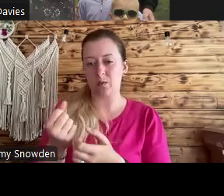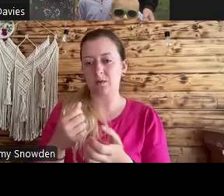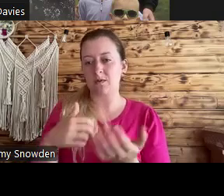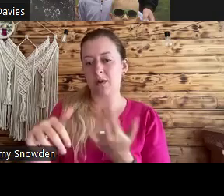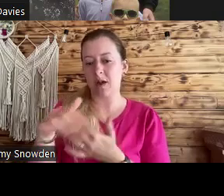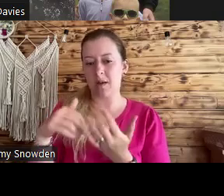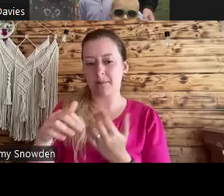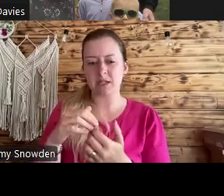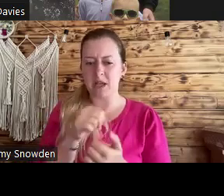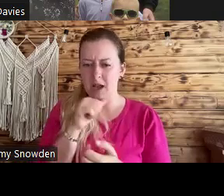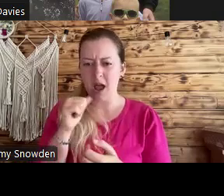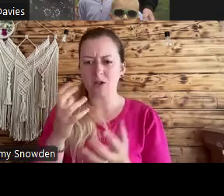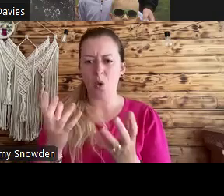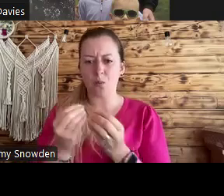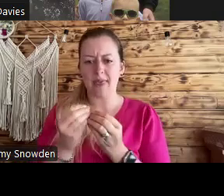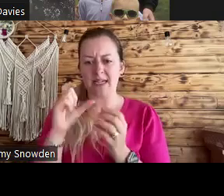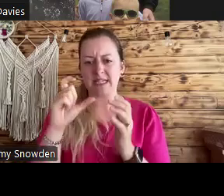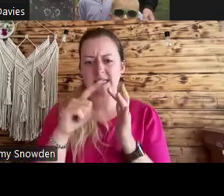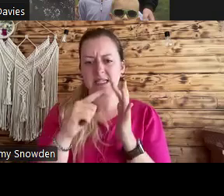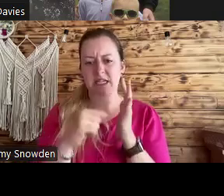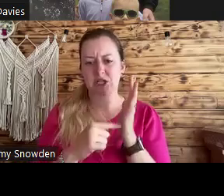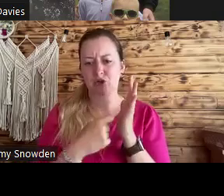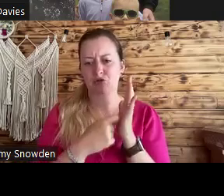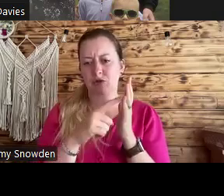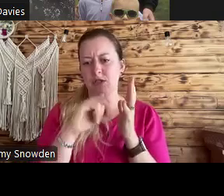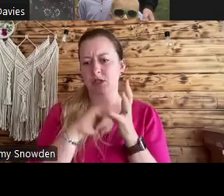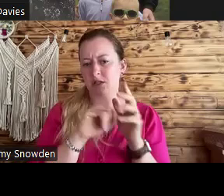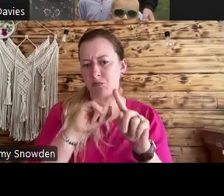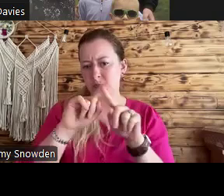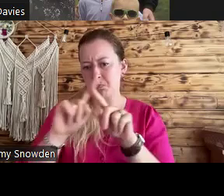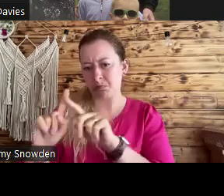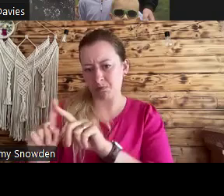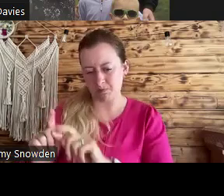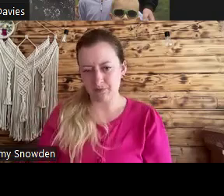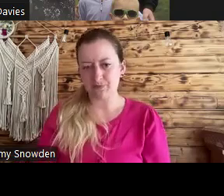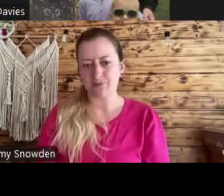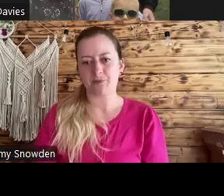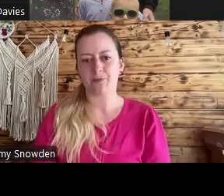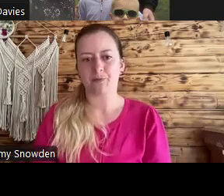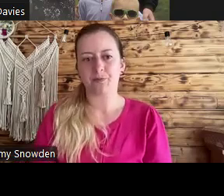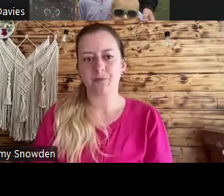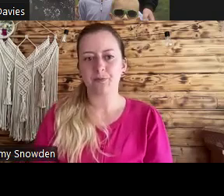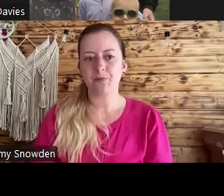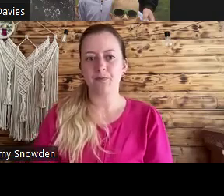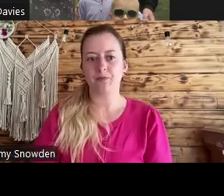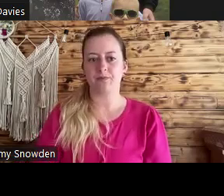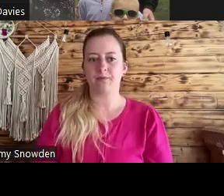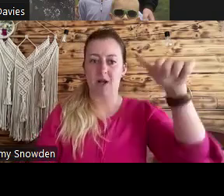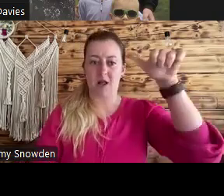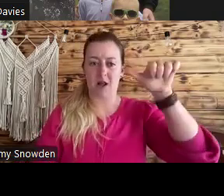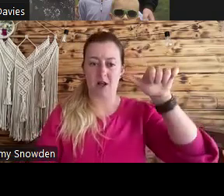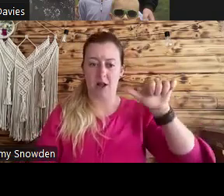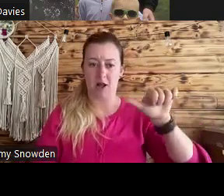just showed you again the visual support that it can give us. So for example, it can support